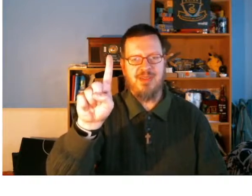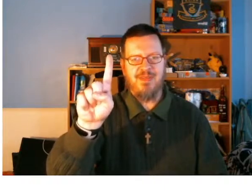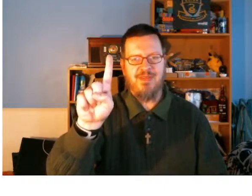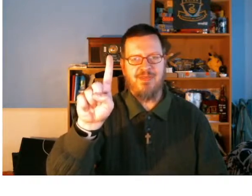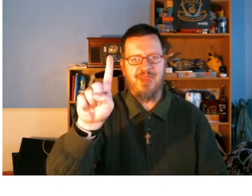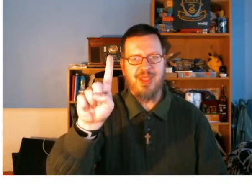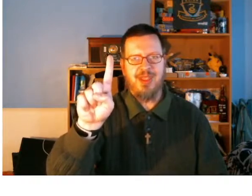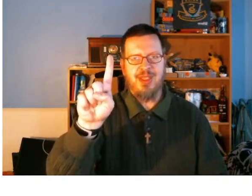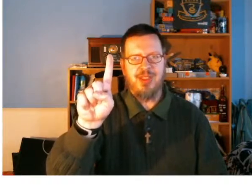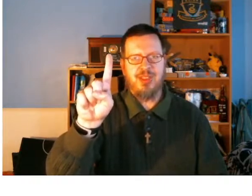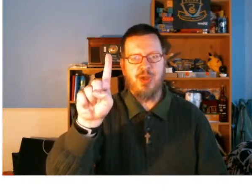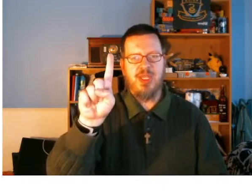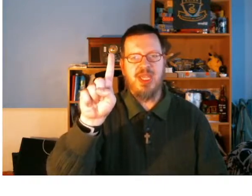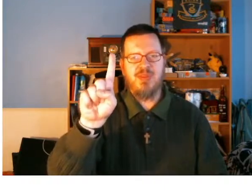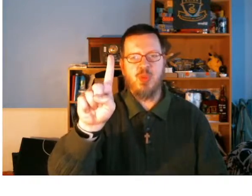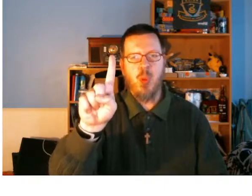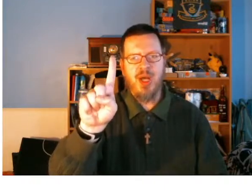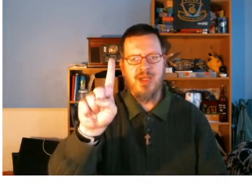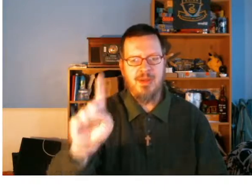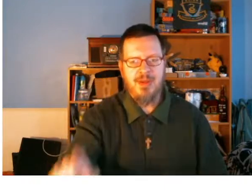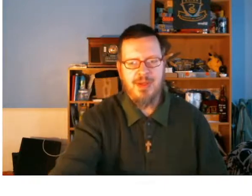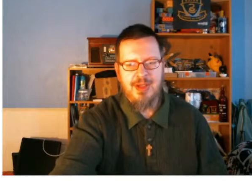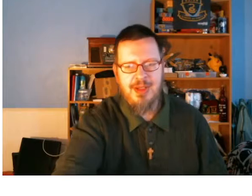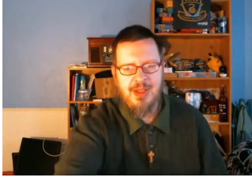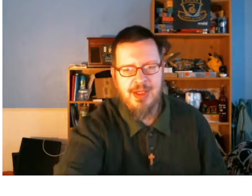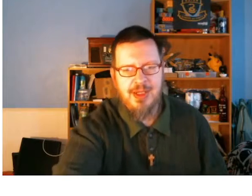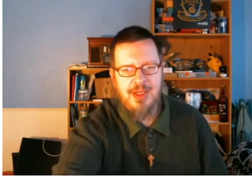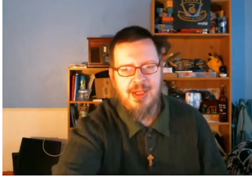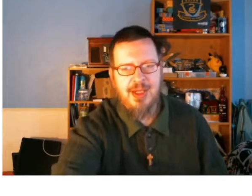case. So he gave his one.